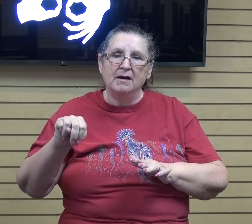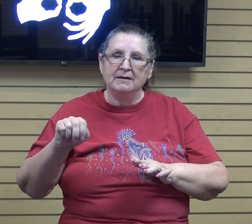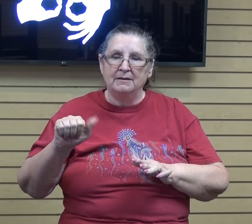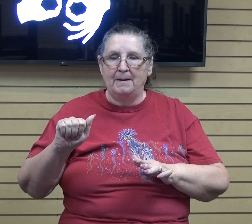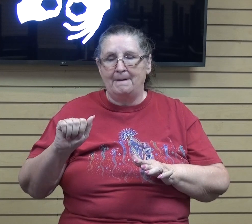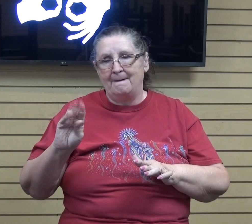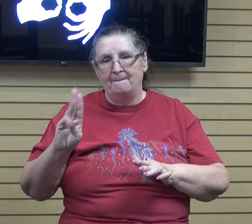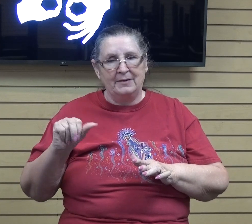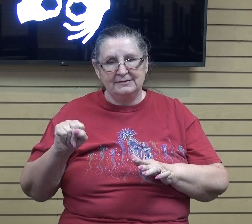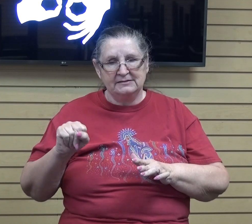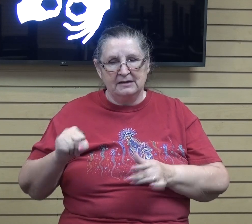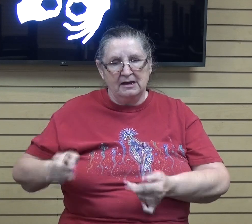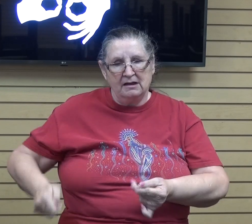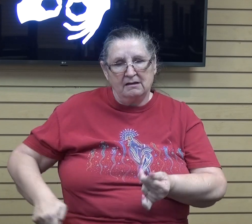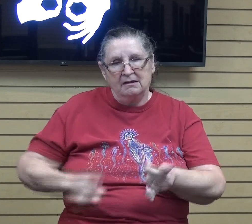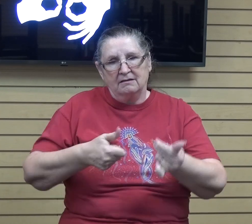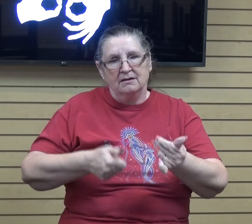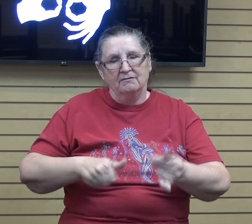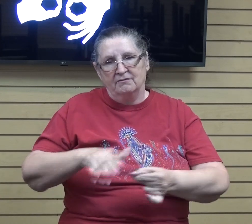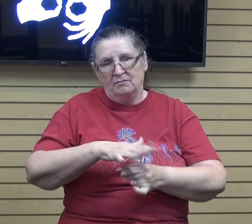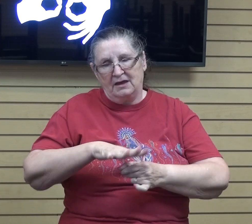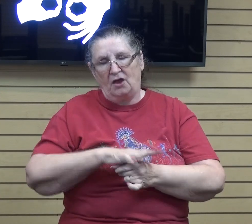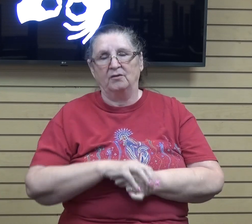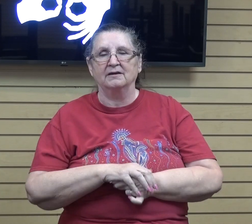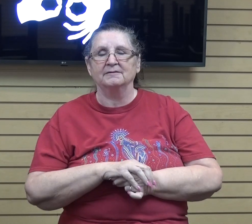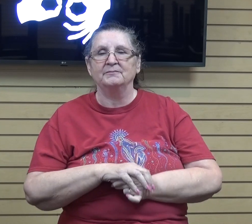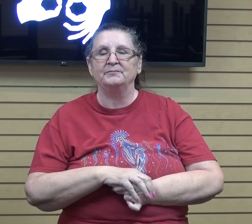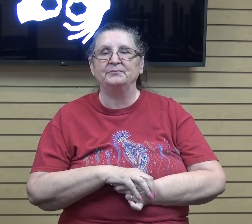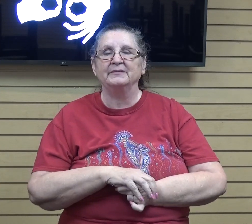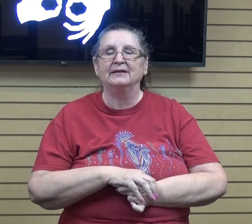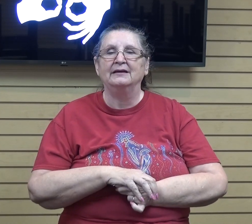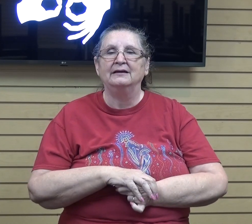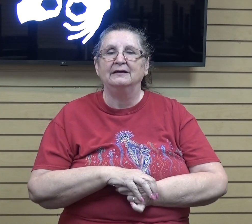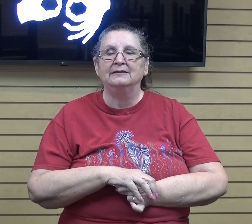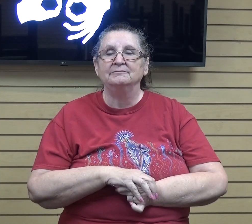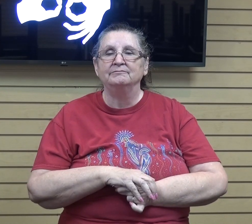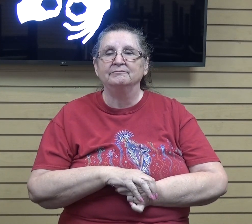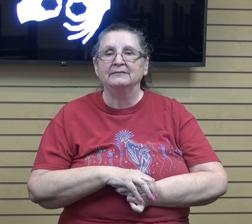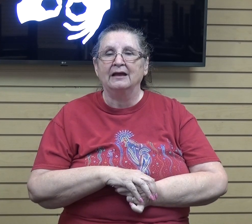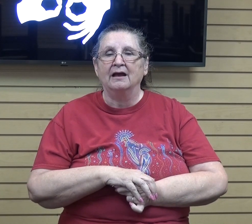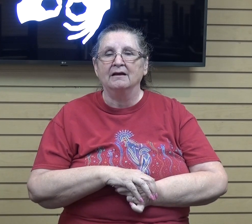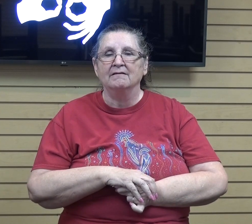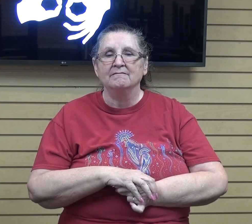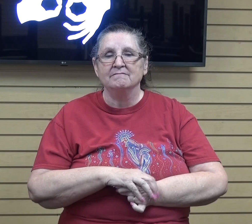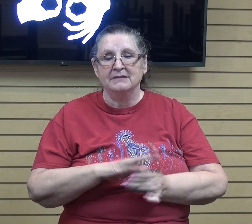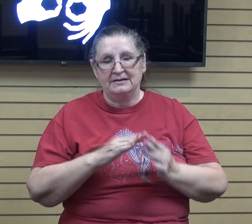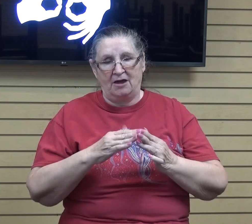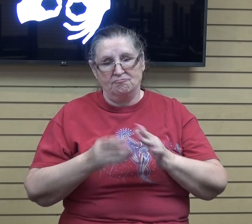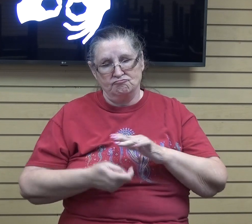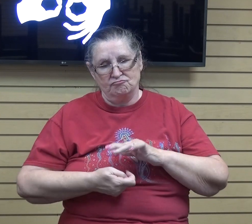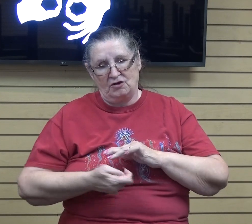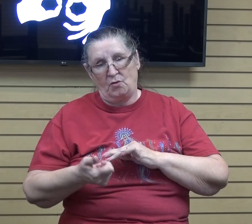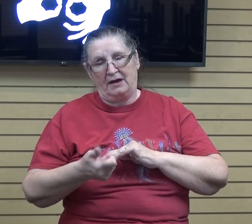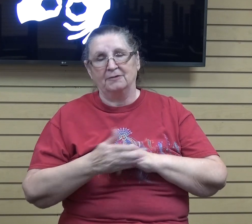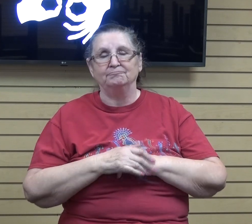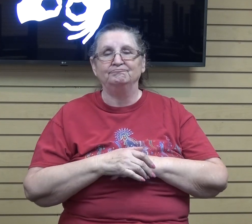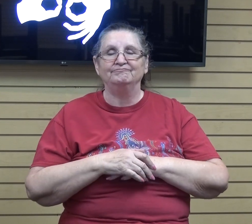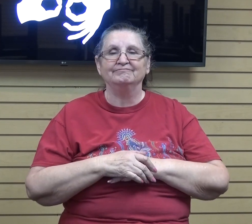them from their region." In other words, they were ran out of town. All the important people of the